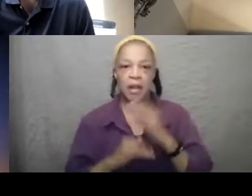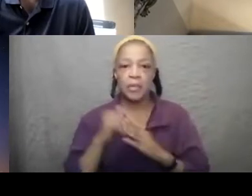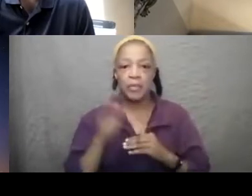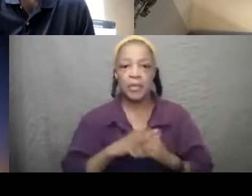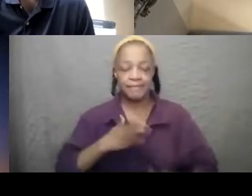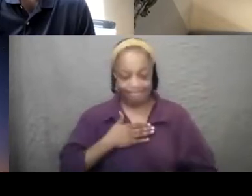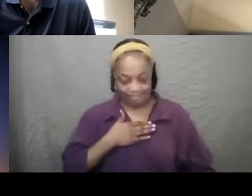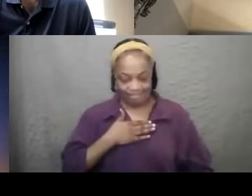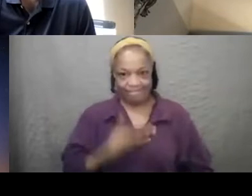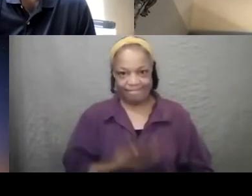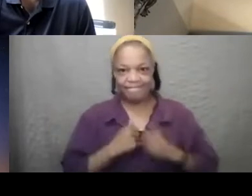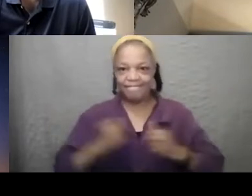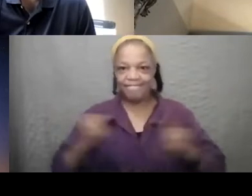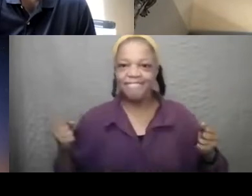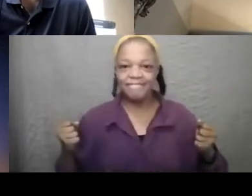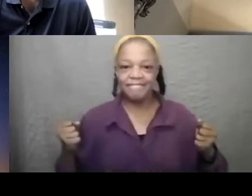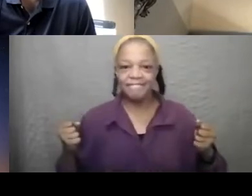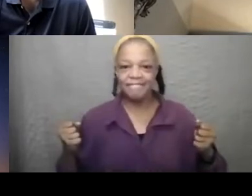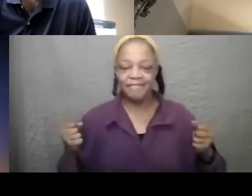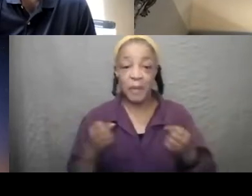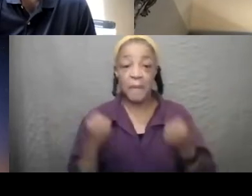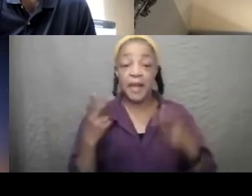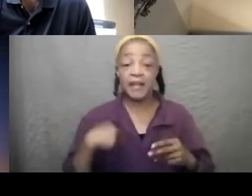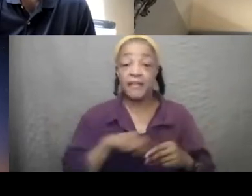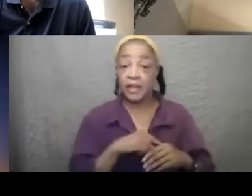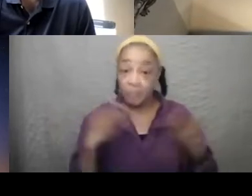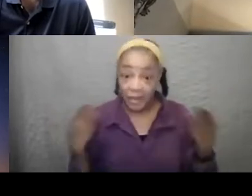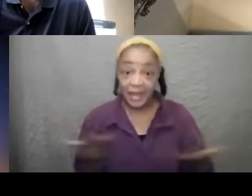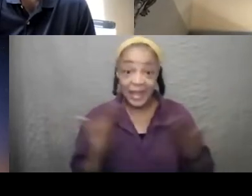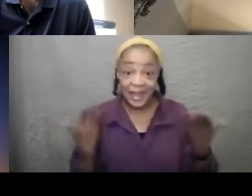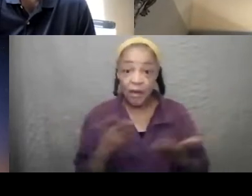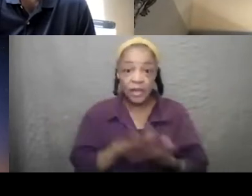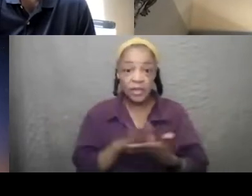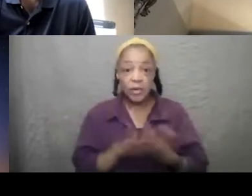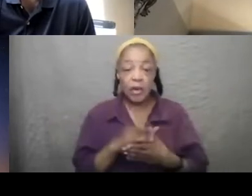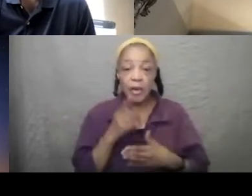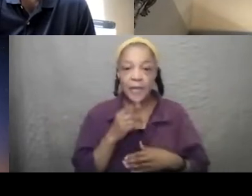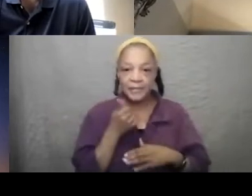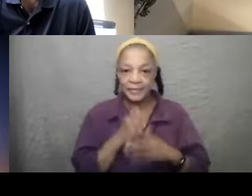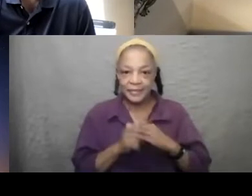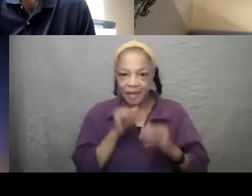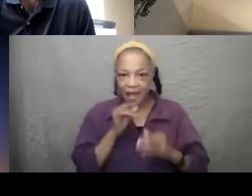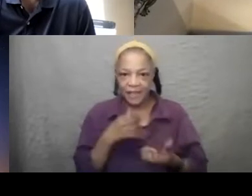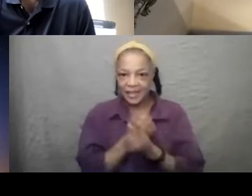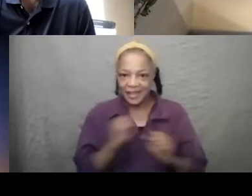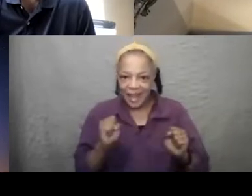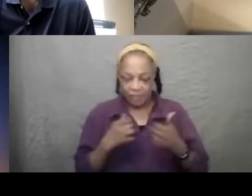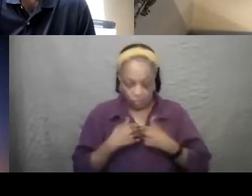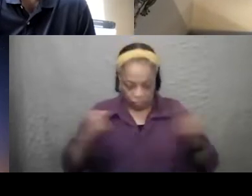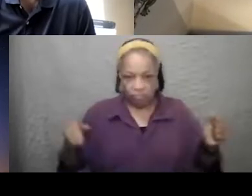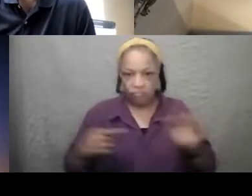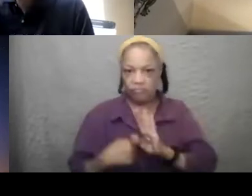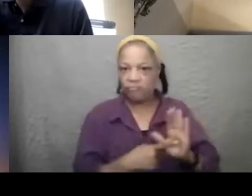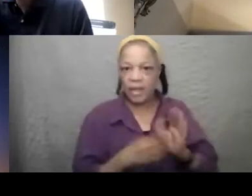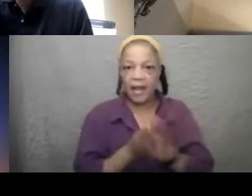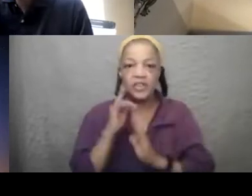disclosing because a lot of us have always been here, but have just not felt safe to disclose and get the support that we